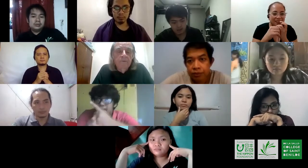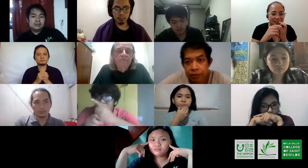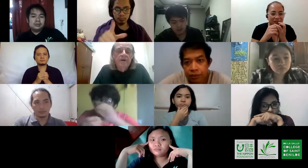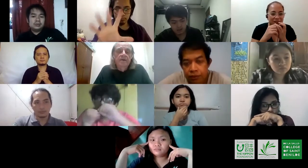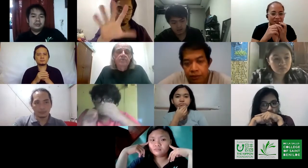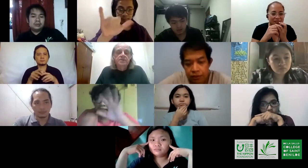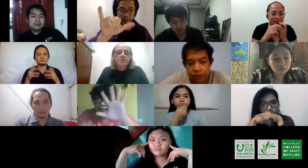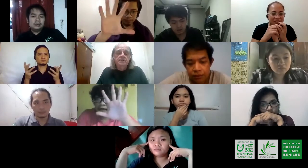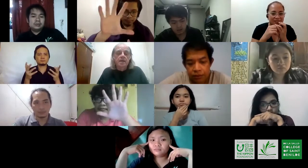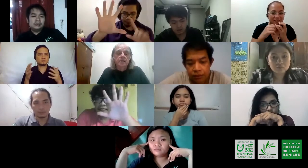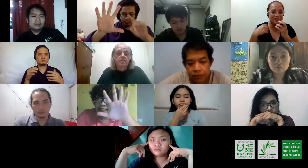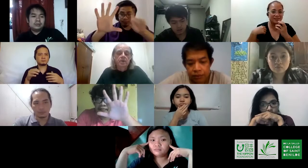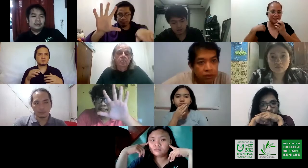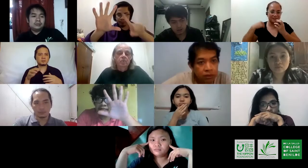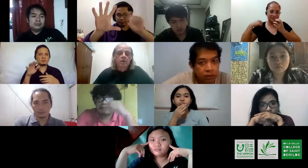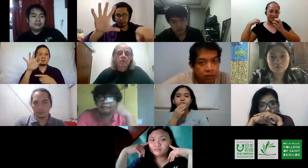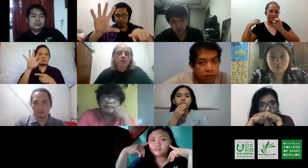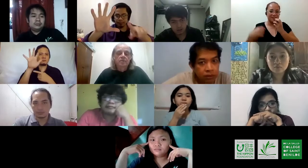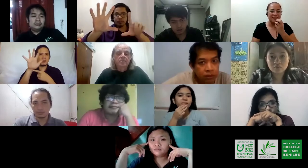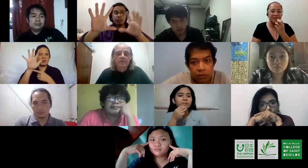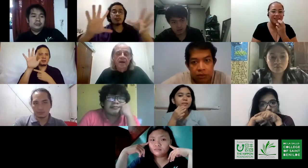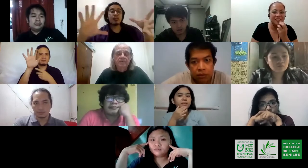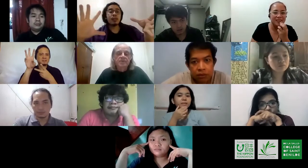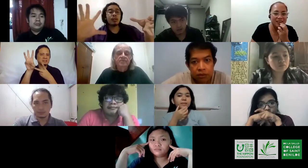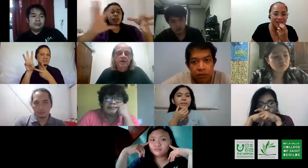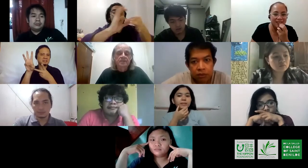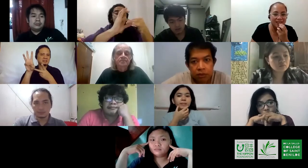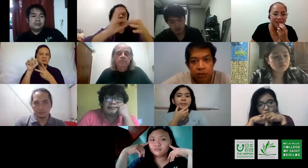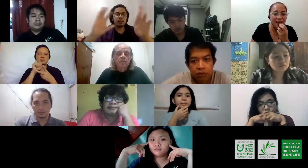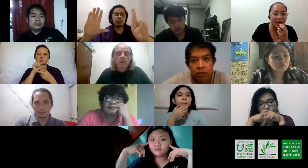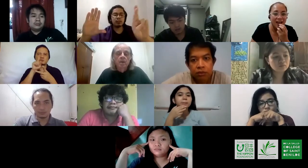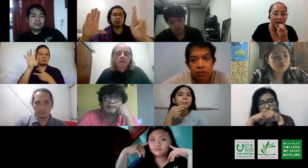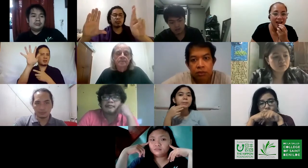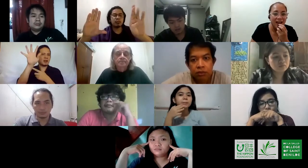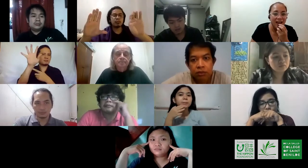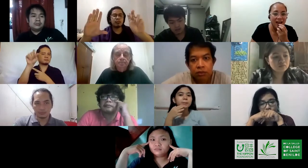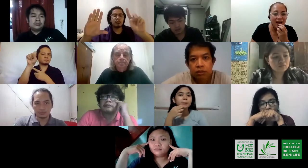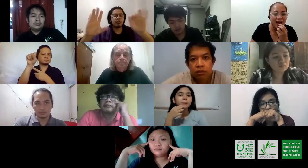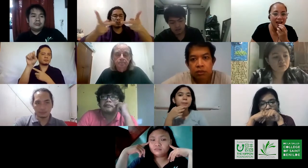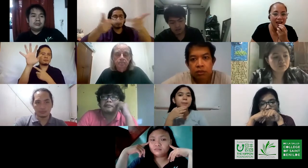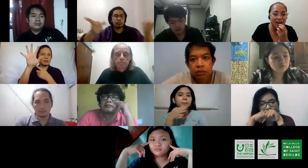Well, either 5 or 6. I don't know. What 5 is fine.